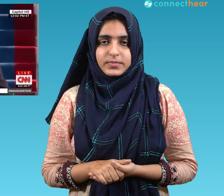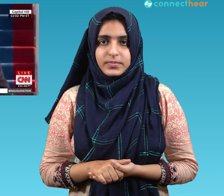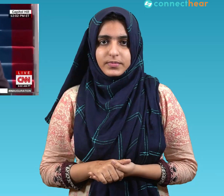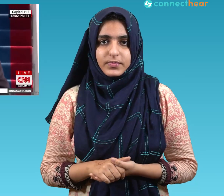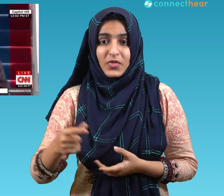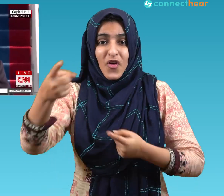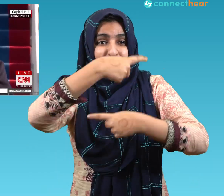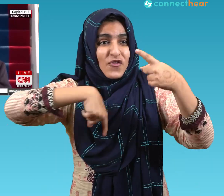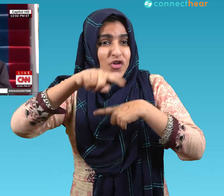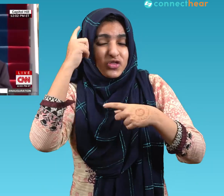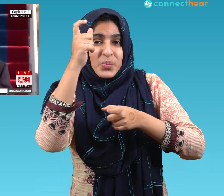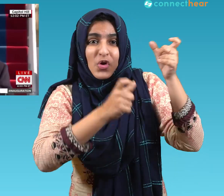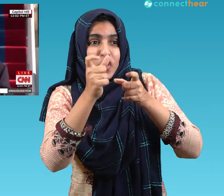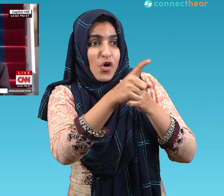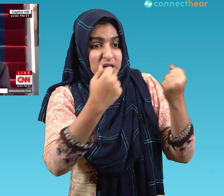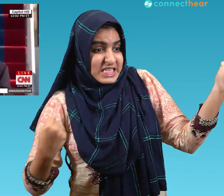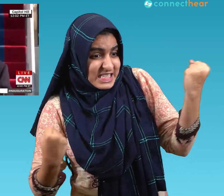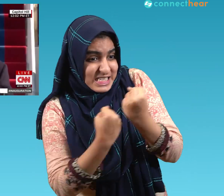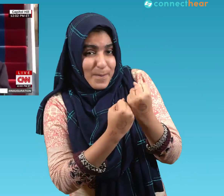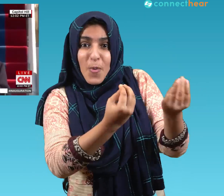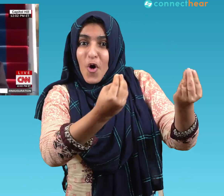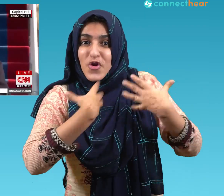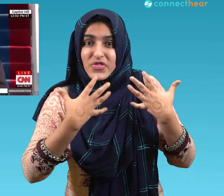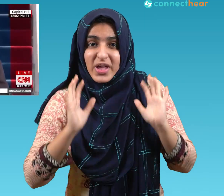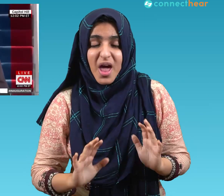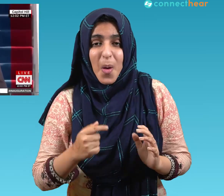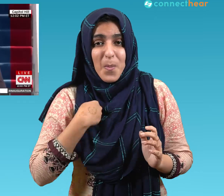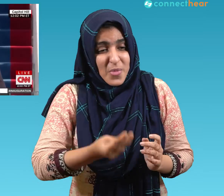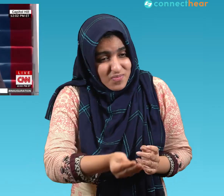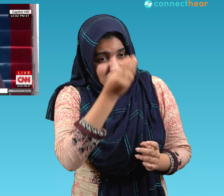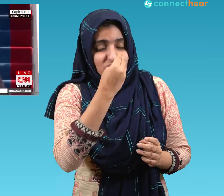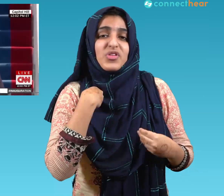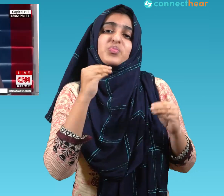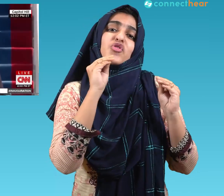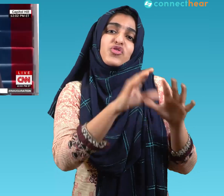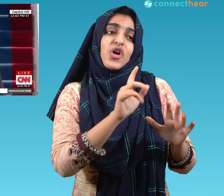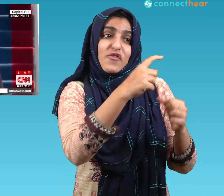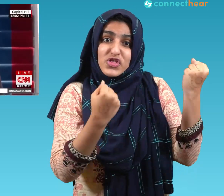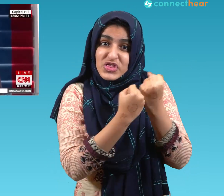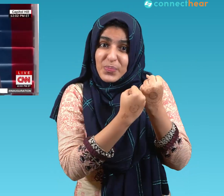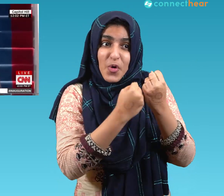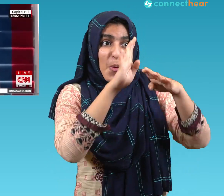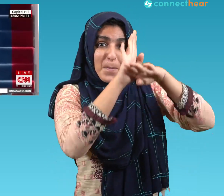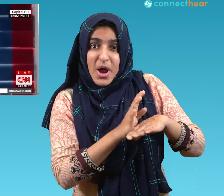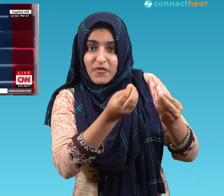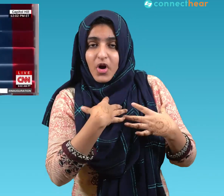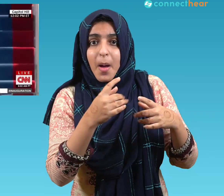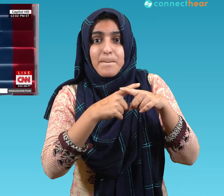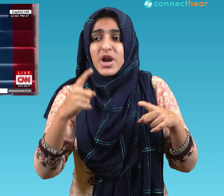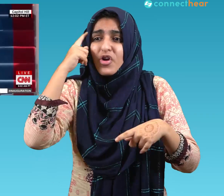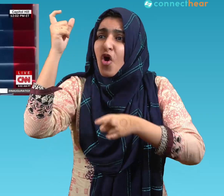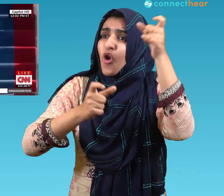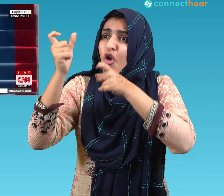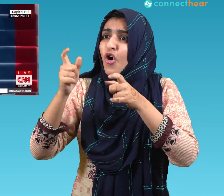To all those who supported our campaign, I'm humbled by the faith you've placed in us. To all those who did not support us,